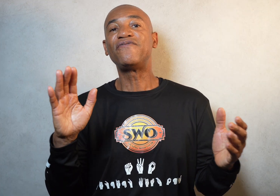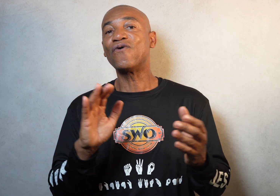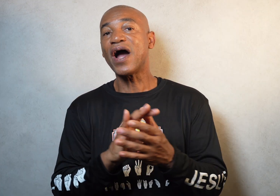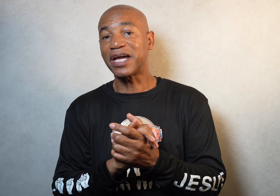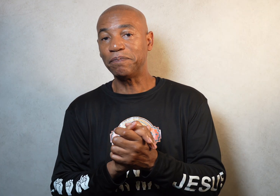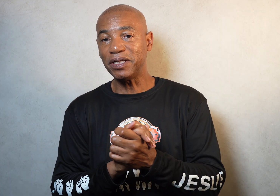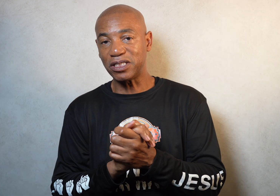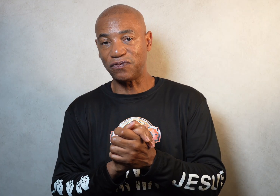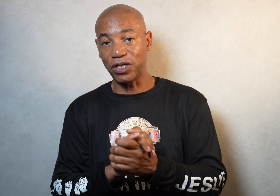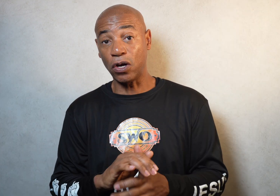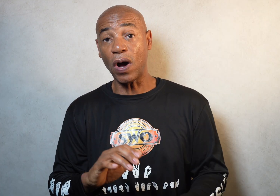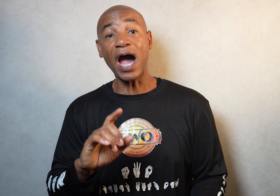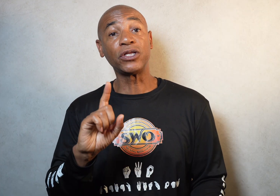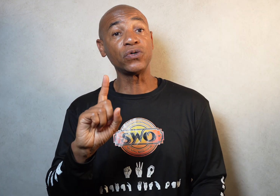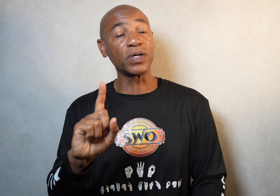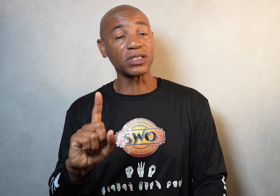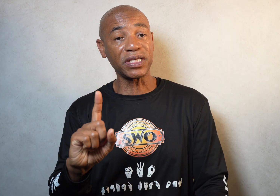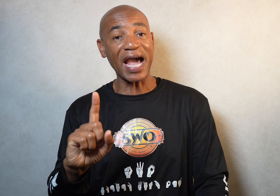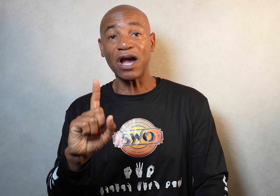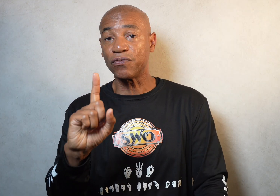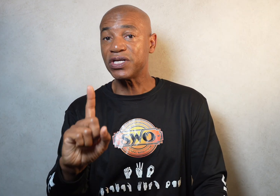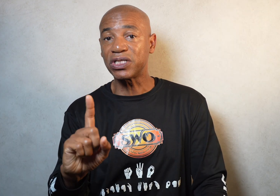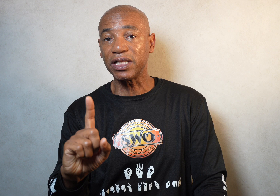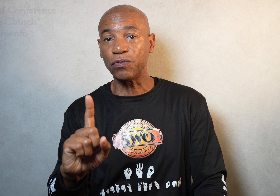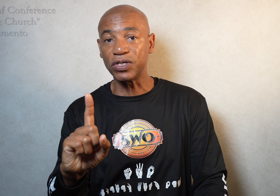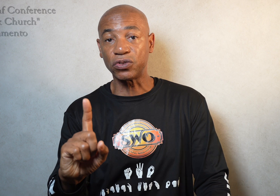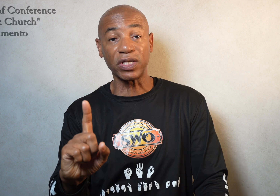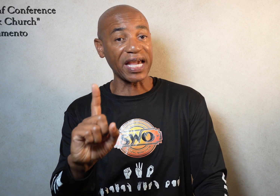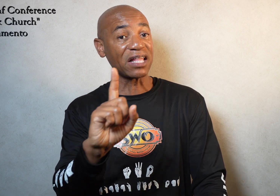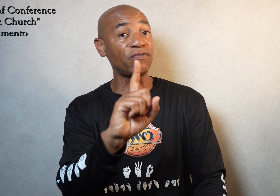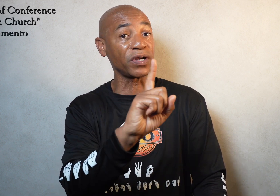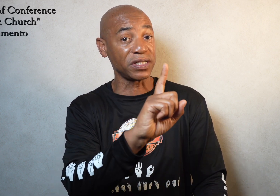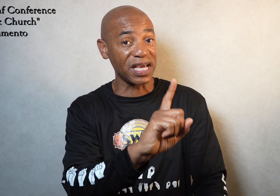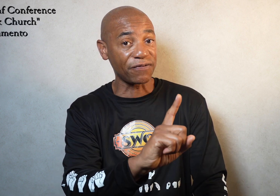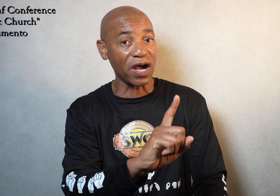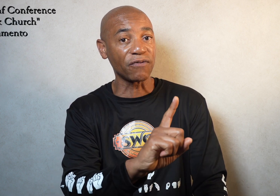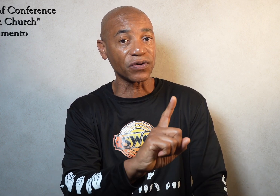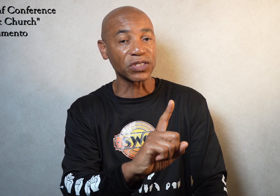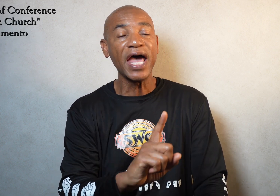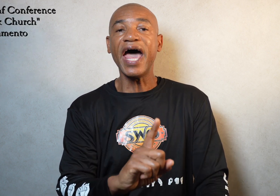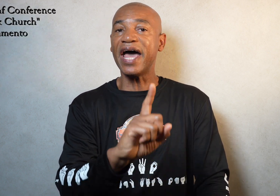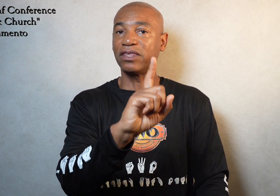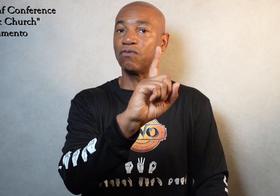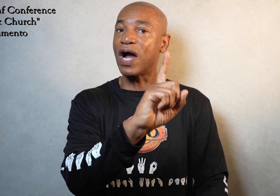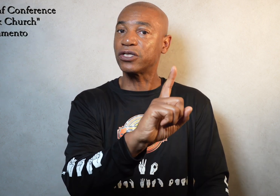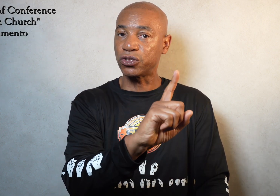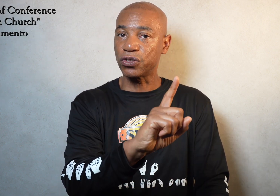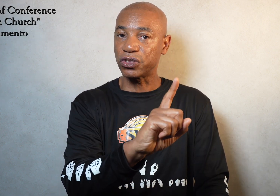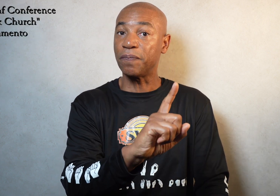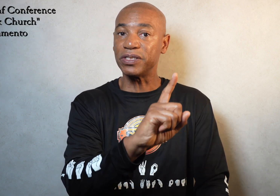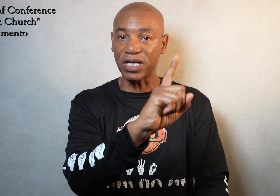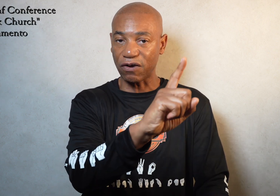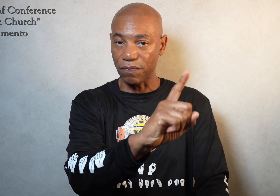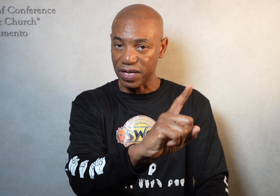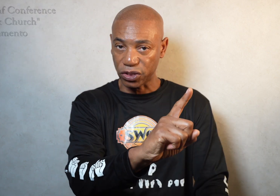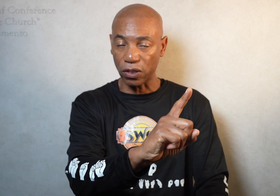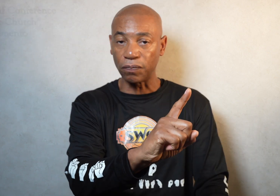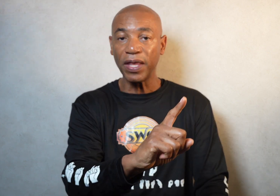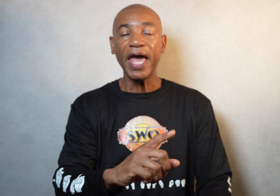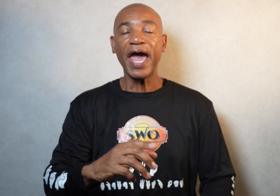Before I complete this video, I do want to say I recently went to the California Deaf Conference at the Rock Church up in Sacramento, and